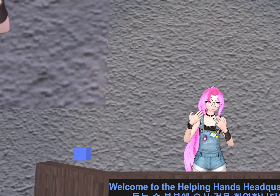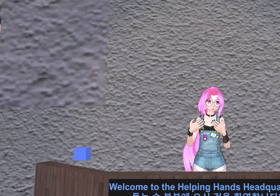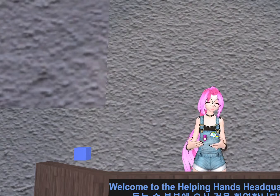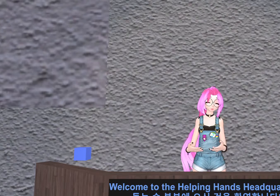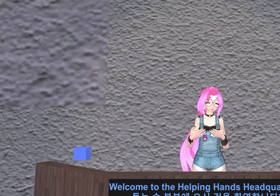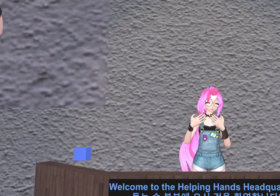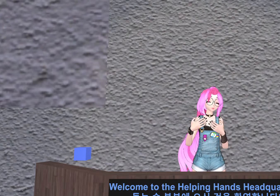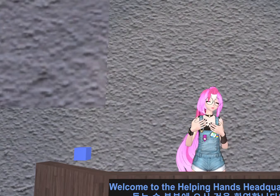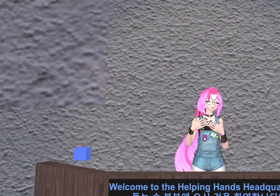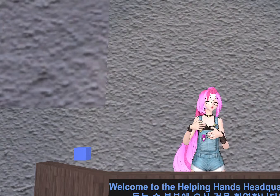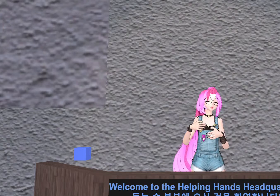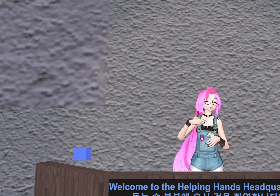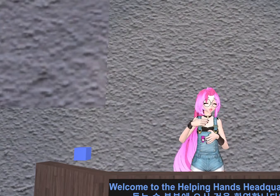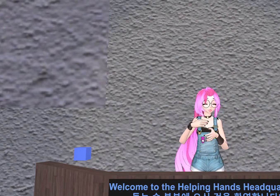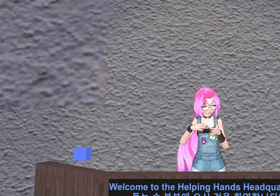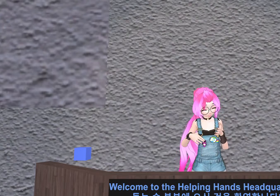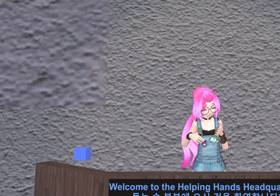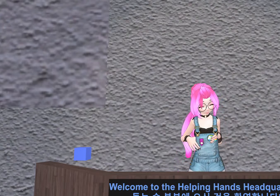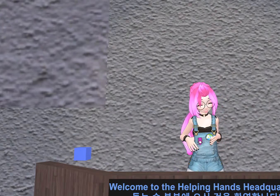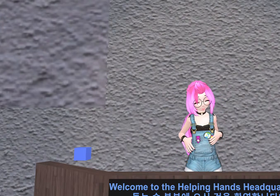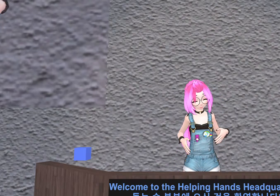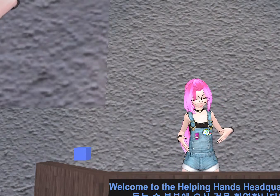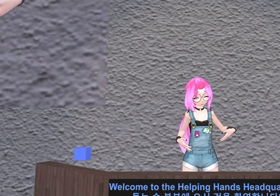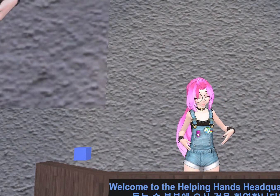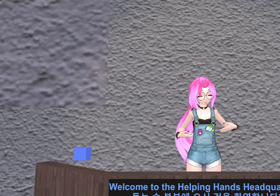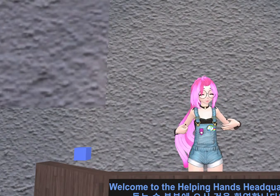Okay. Who am I?